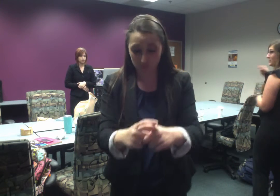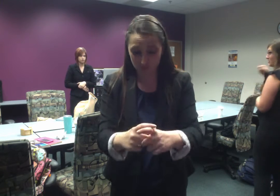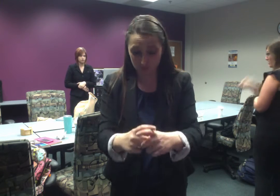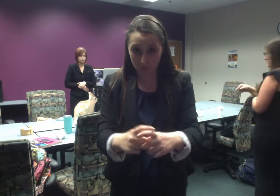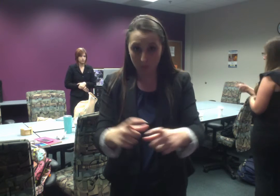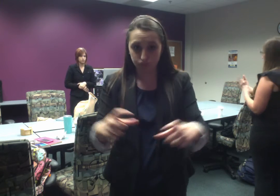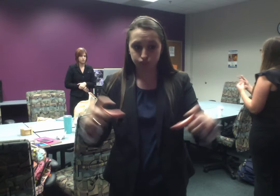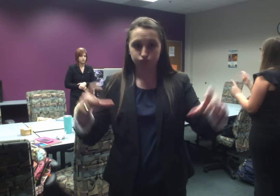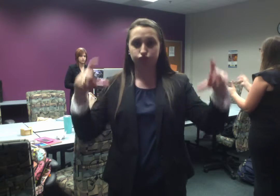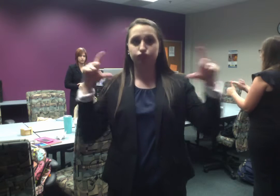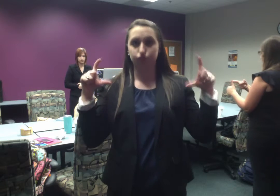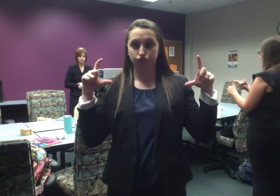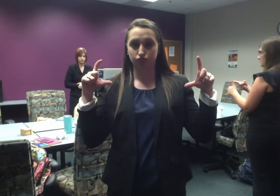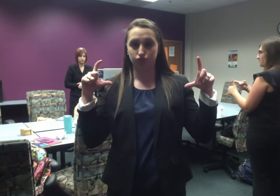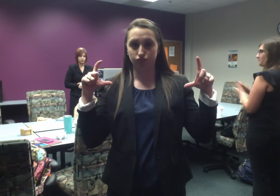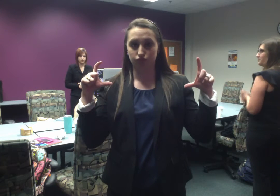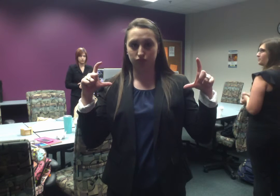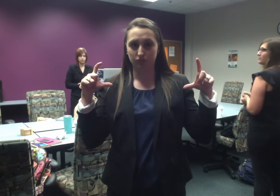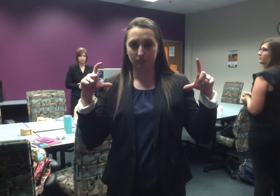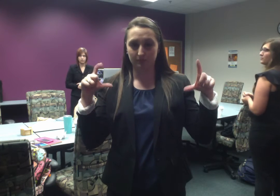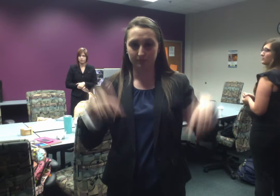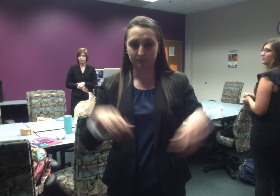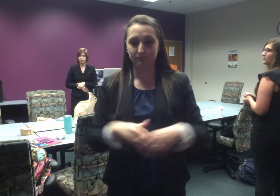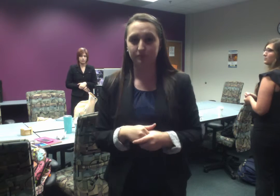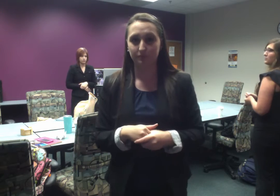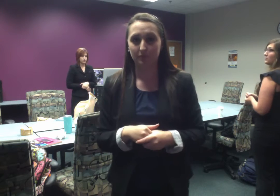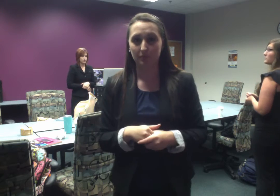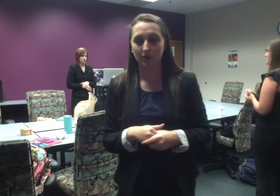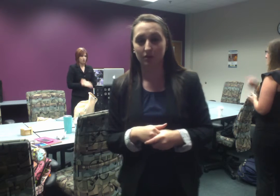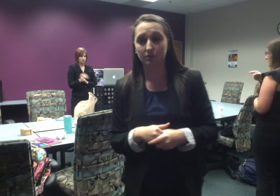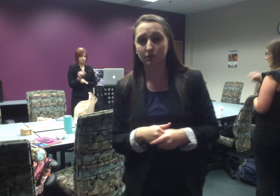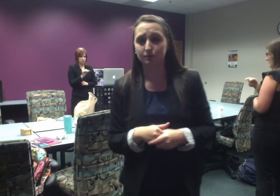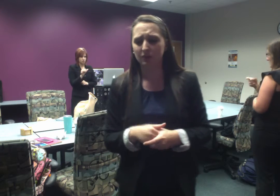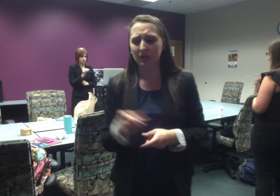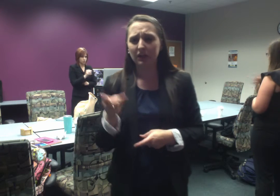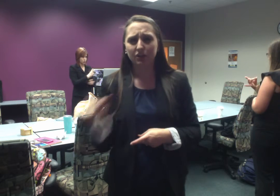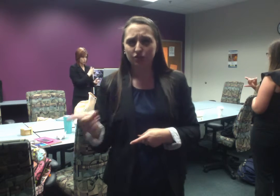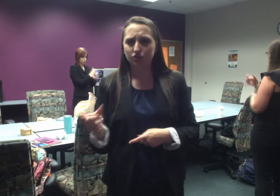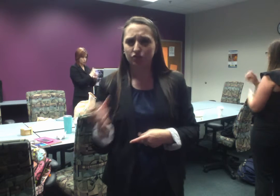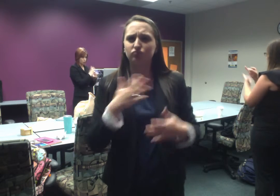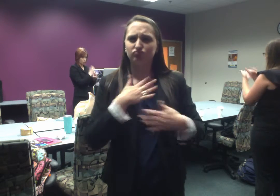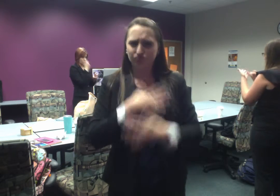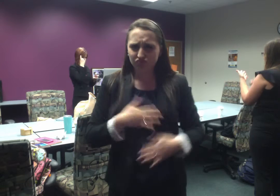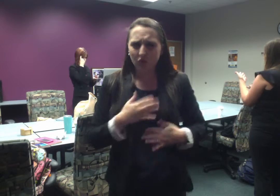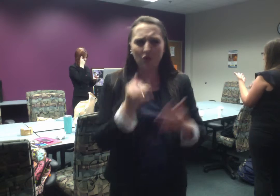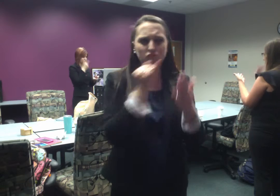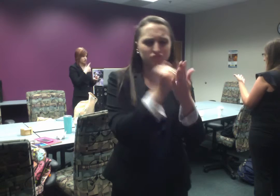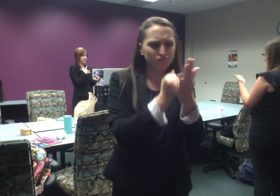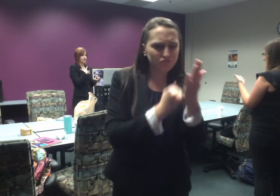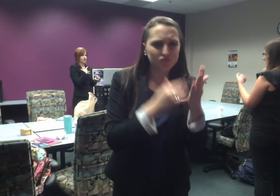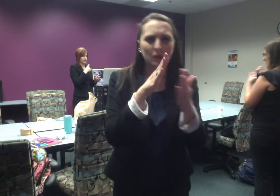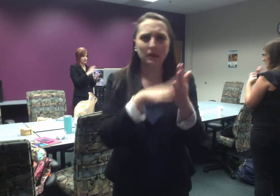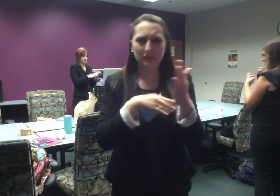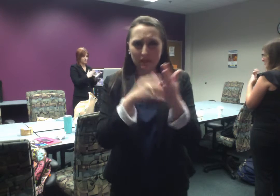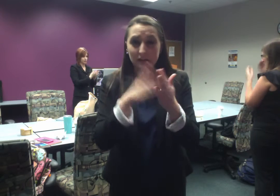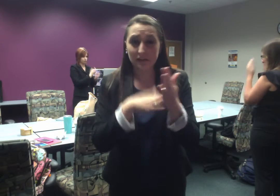She also liked to paint skulls. Every morning when she was living in the desert, she would go out for a desert walk, and she would walk around and